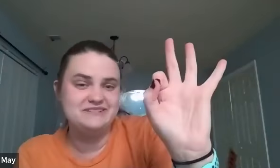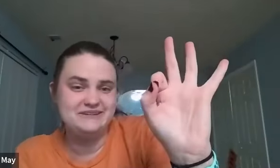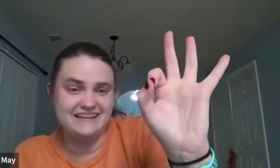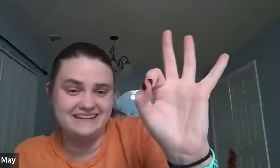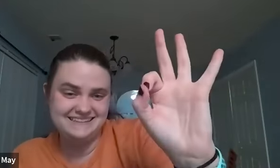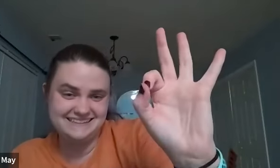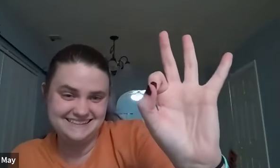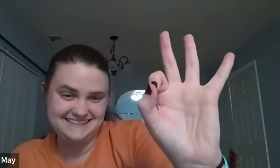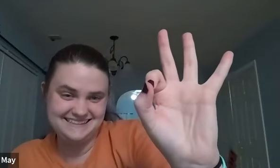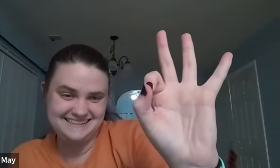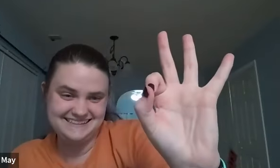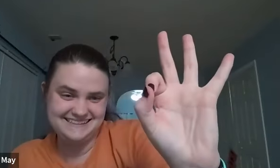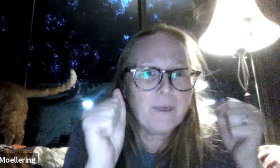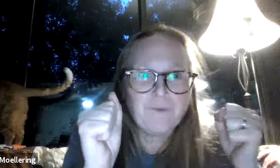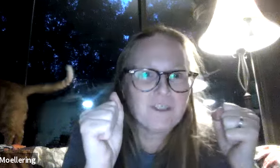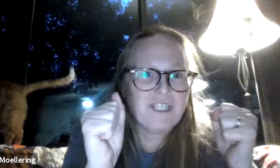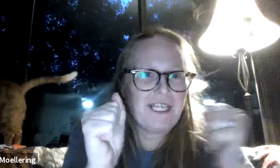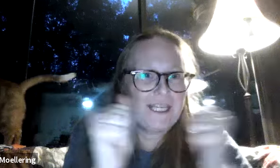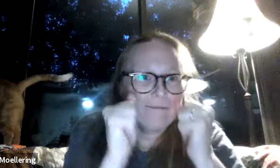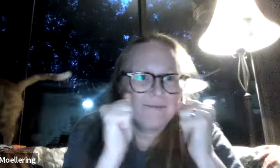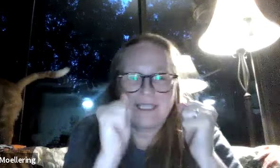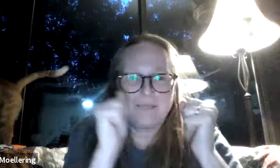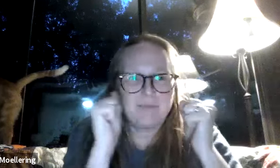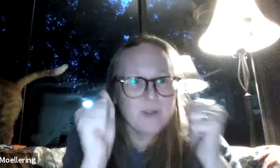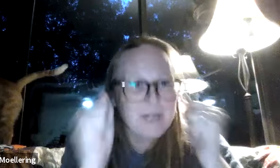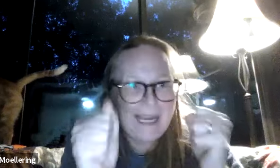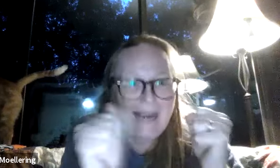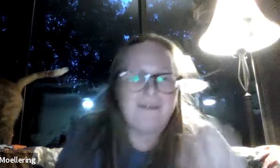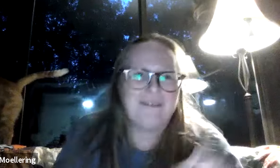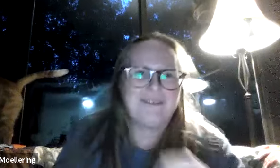do it again. It's like Wheel of Fortune, and I'm losing out.